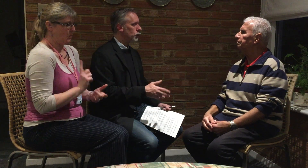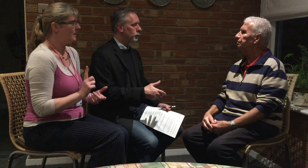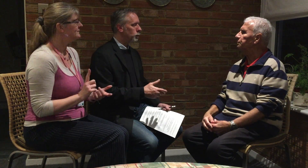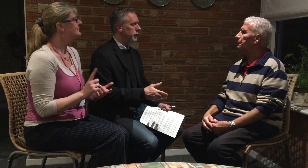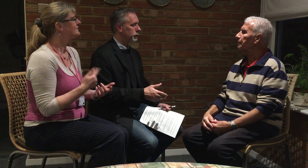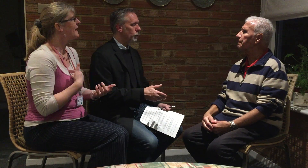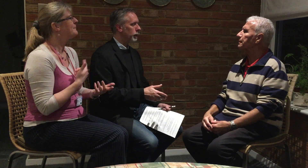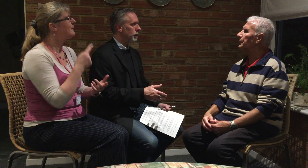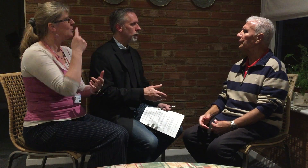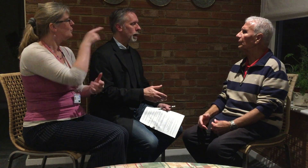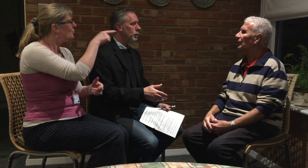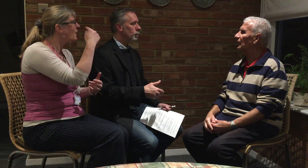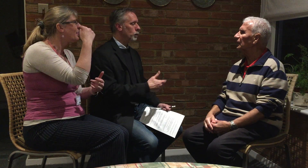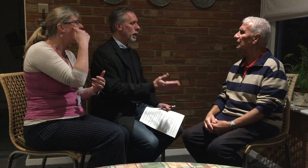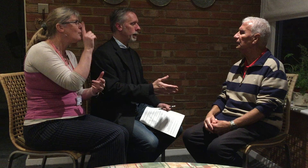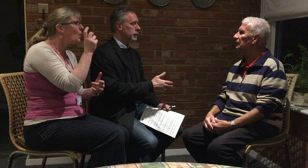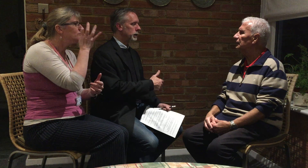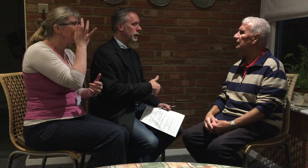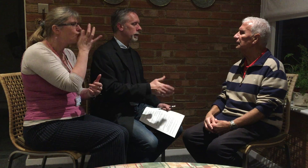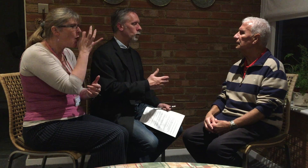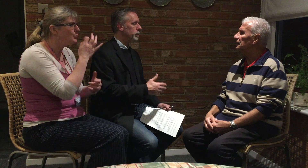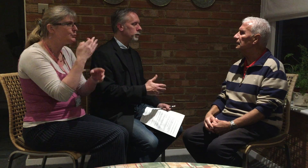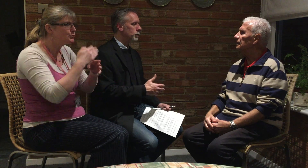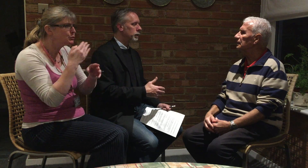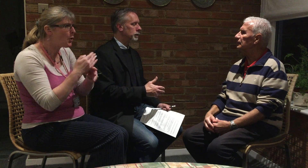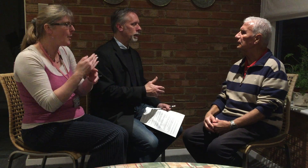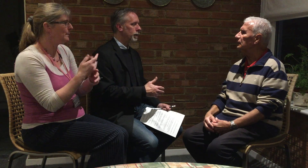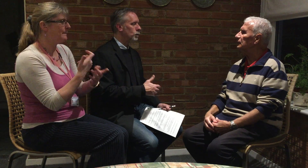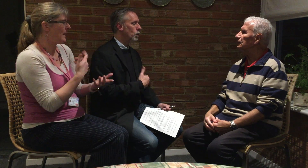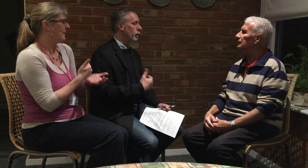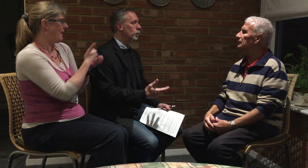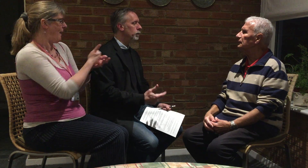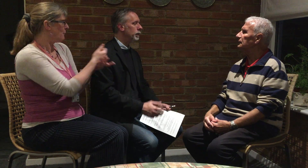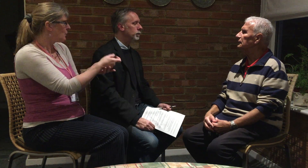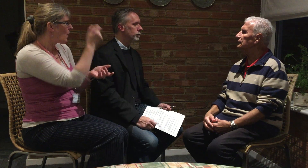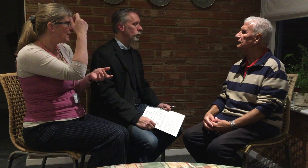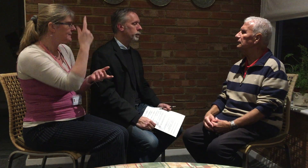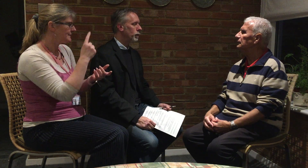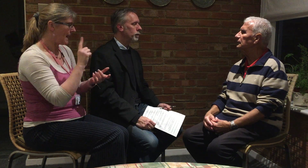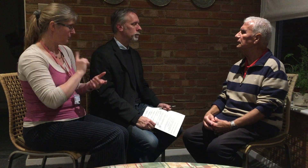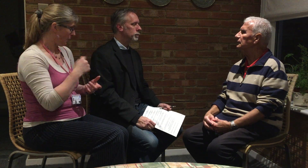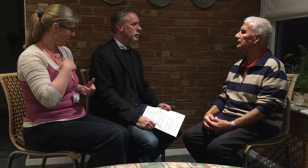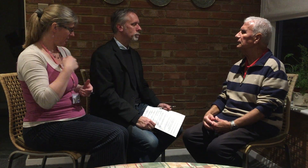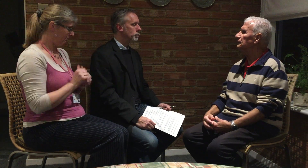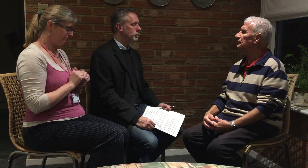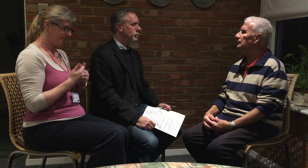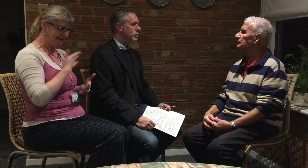she will be doing, and would that actually then help you to understand what we will need from you?